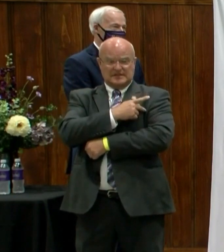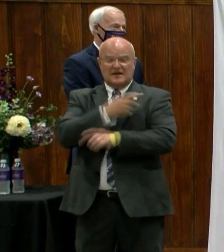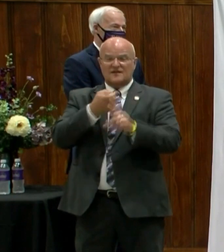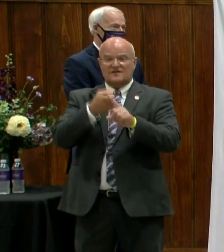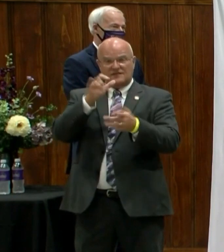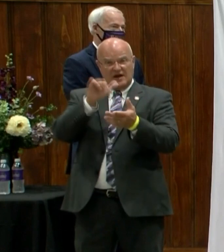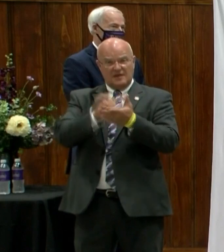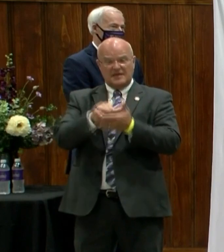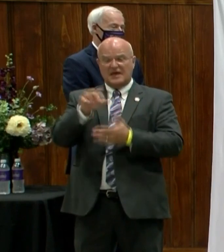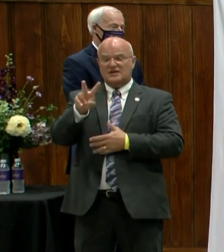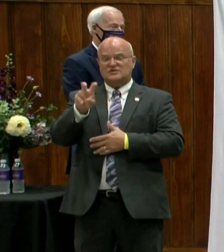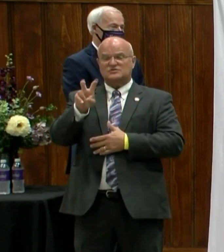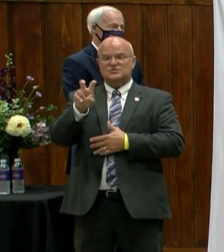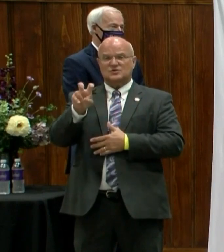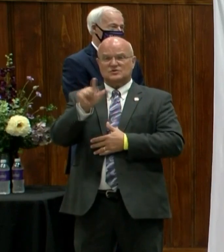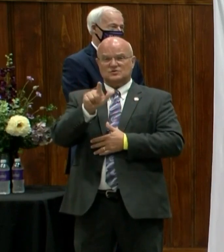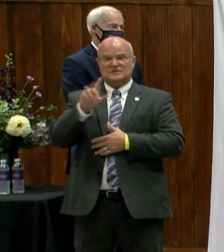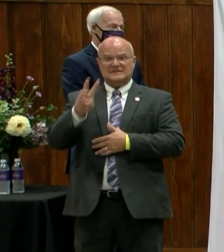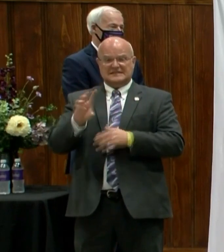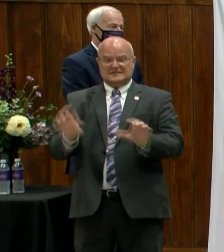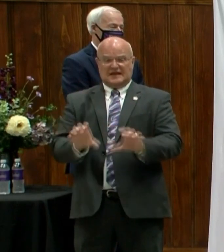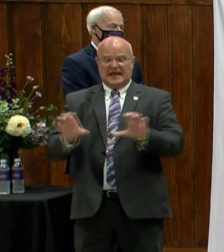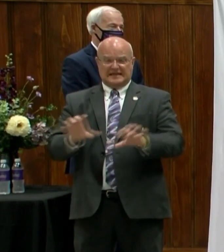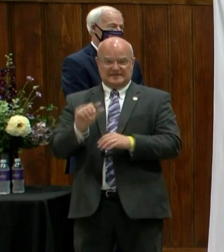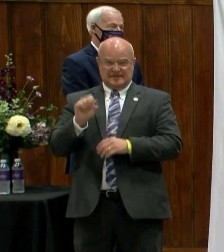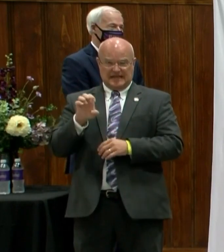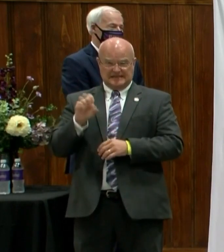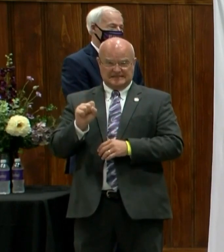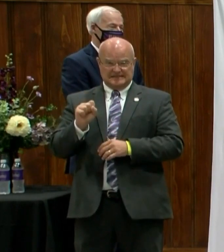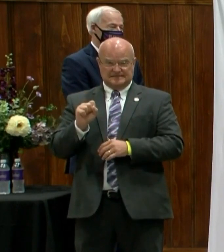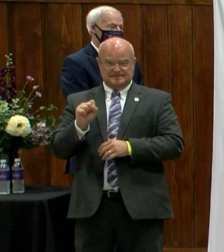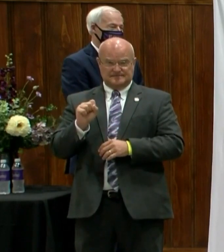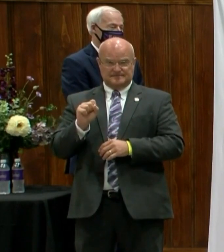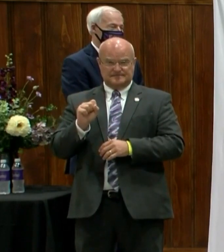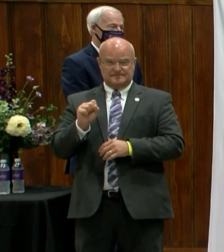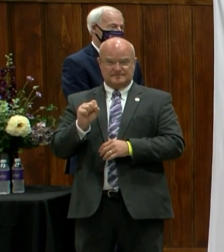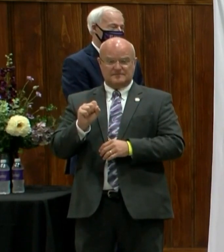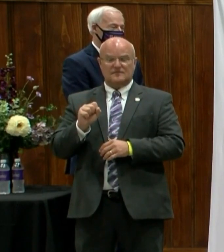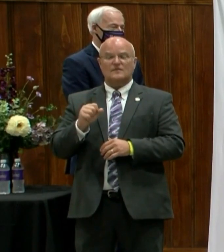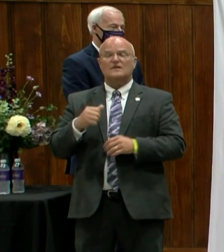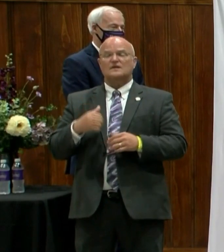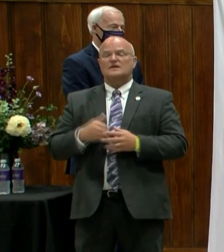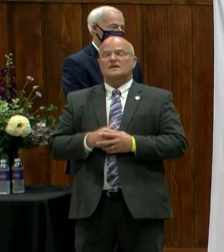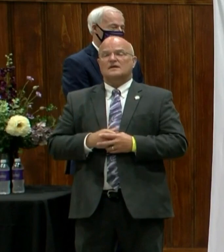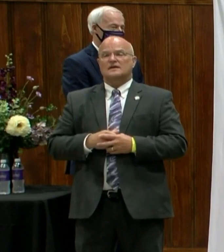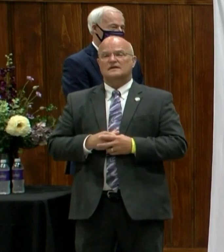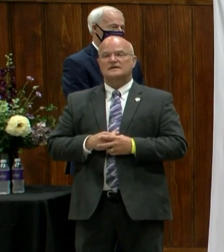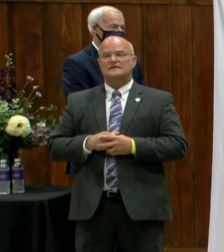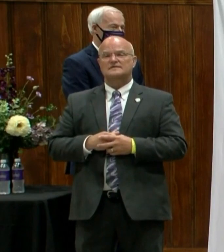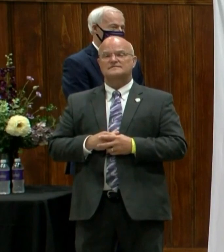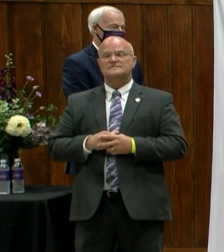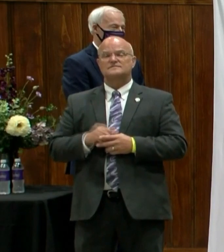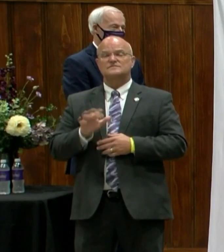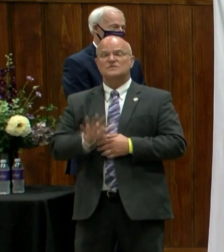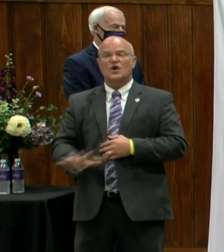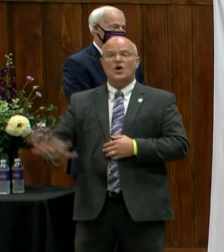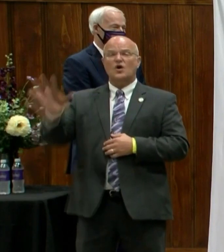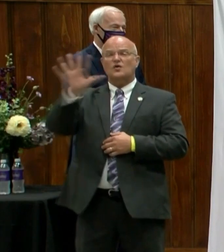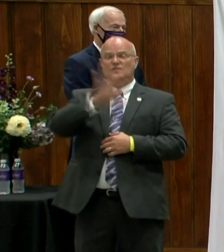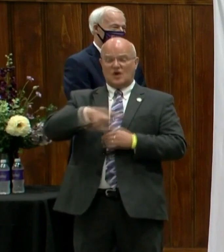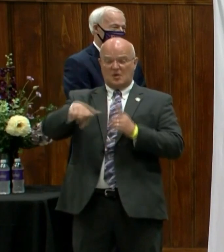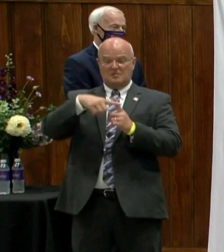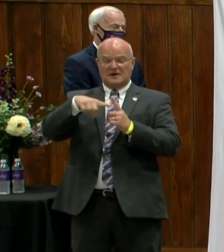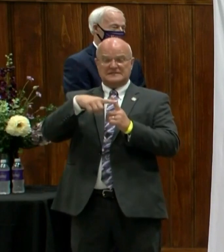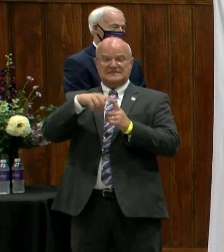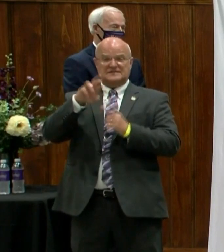of those, 226 are active cases. We have had an overall positivity rate